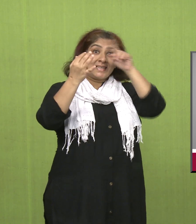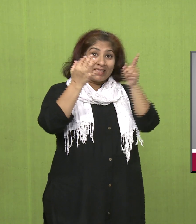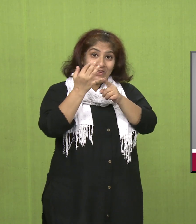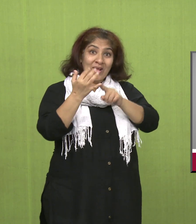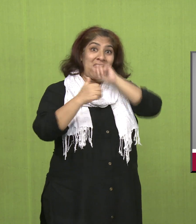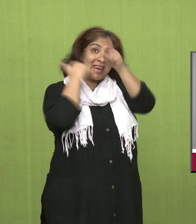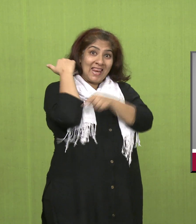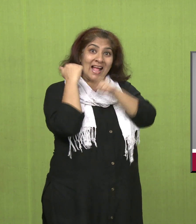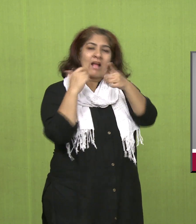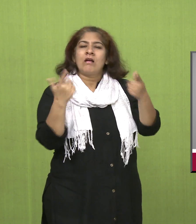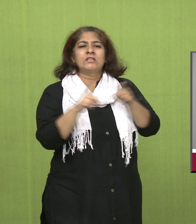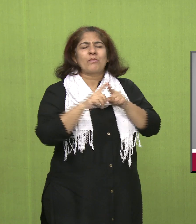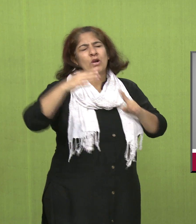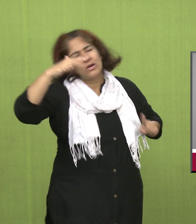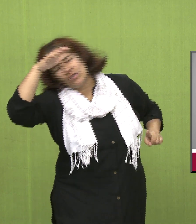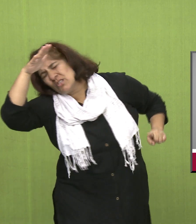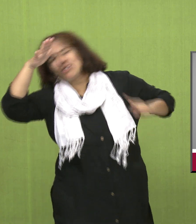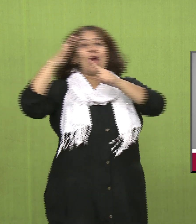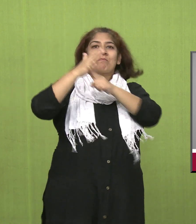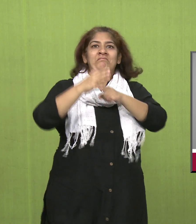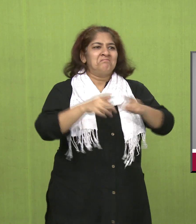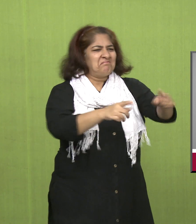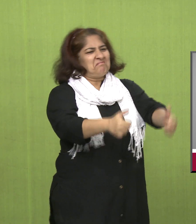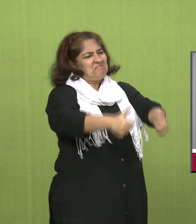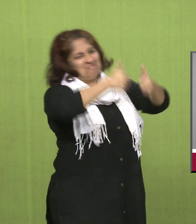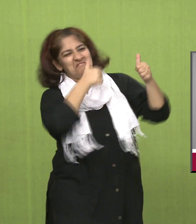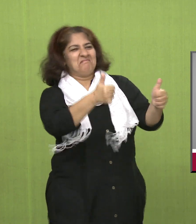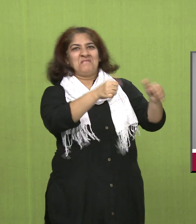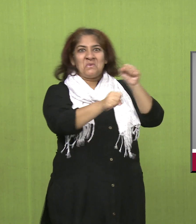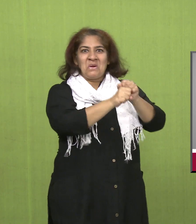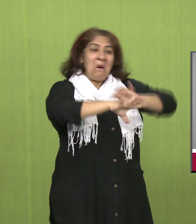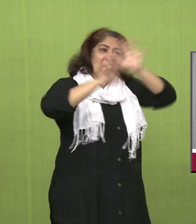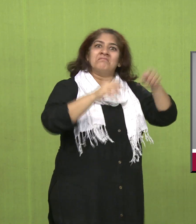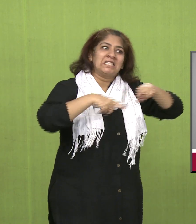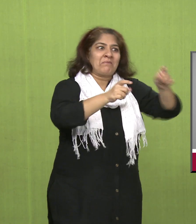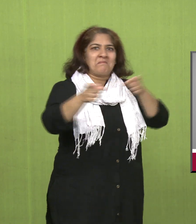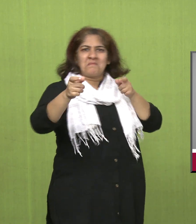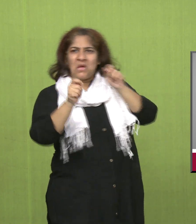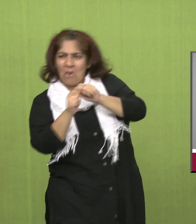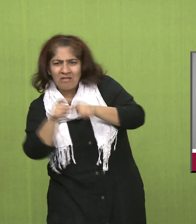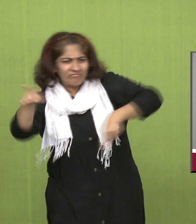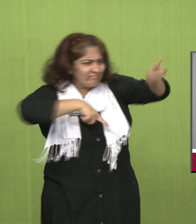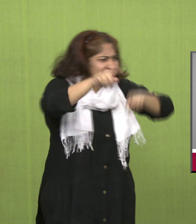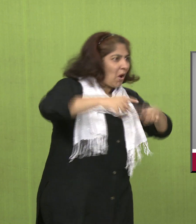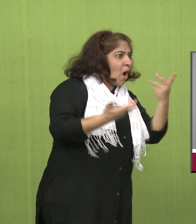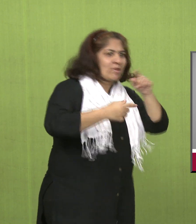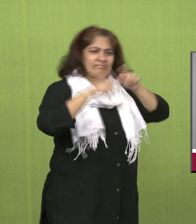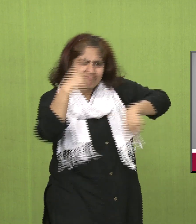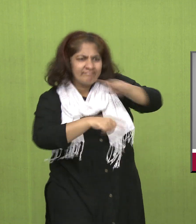also to perform the outstanding work so that the person can really do